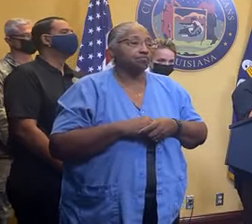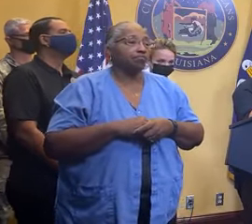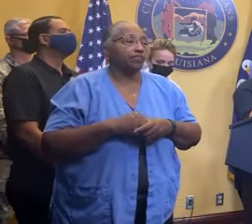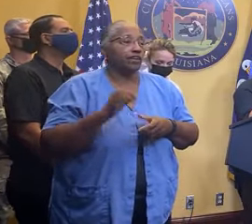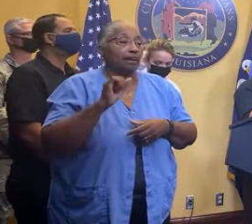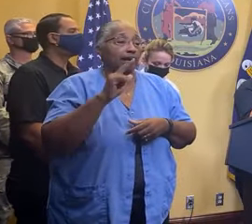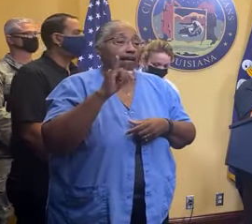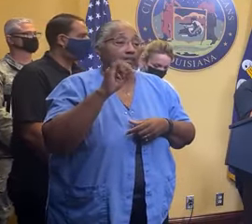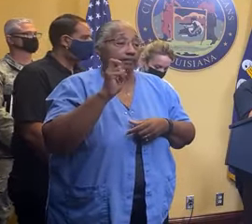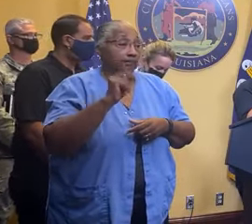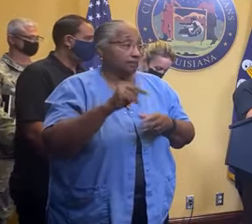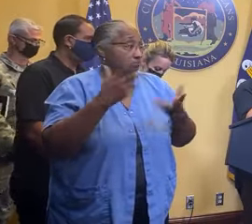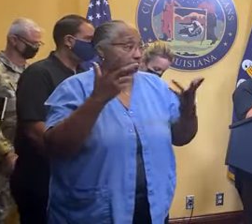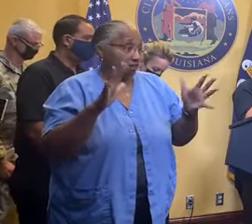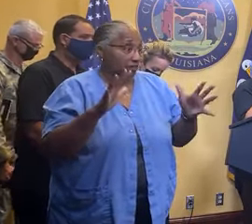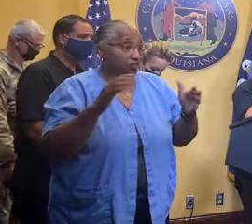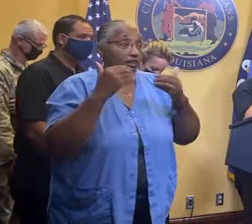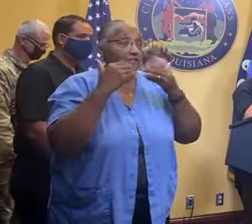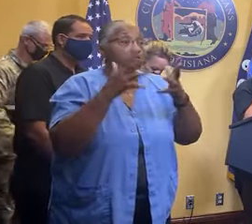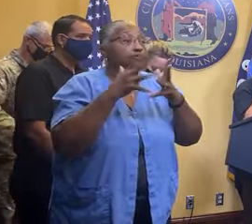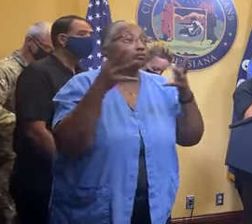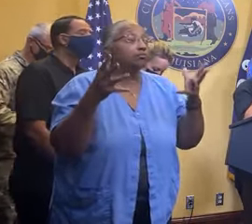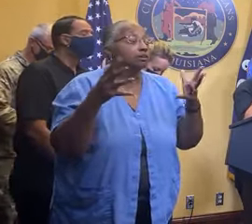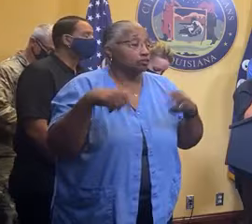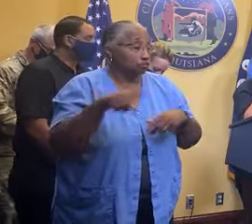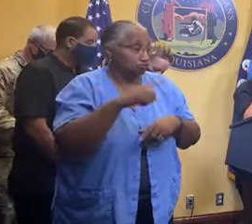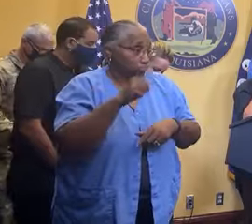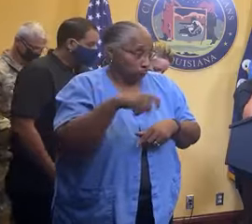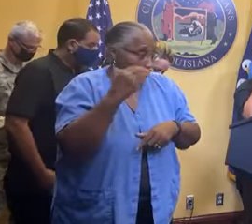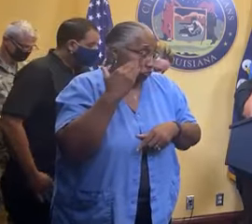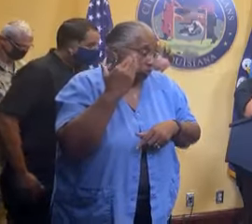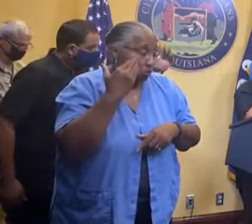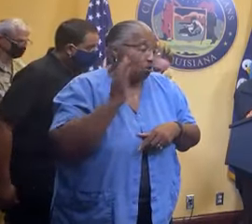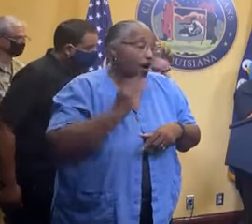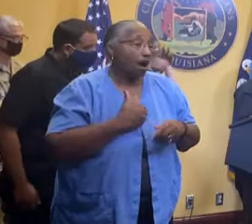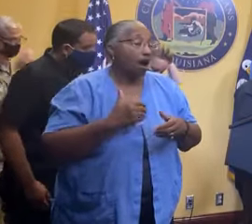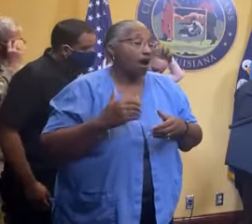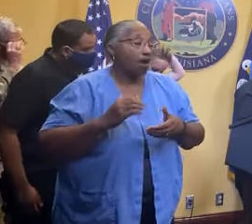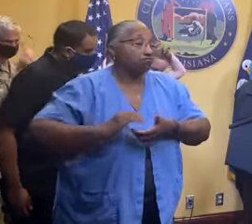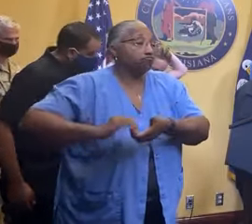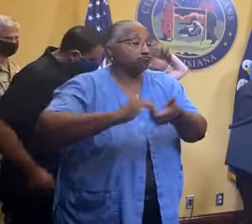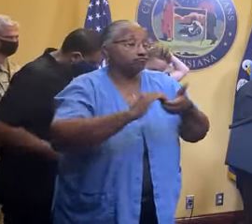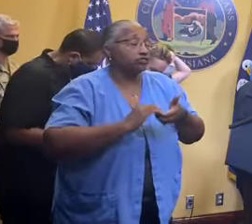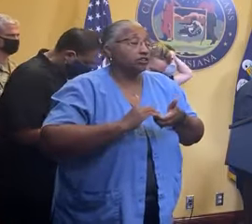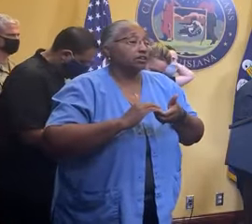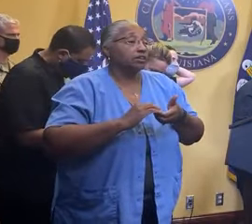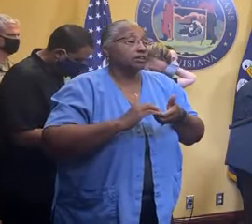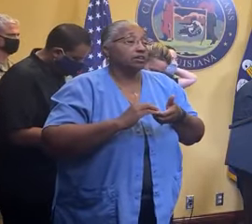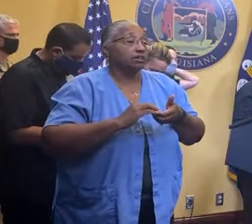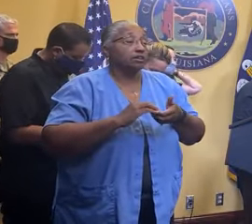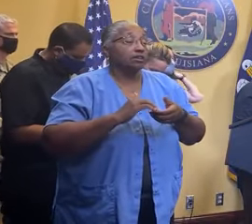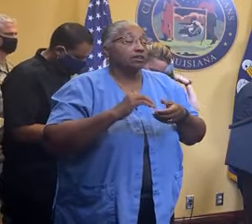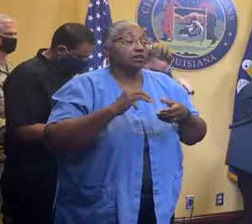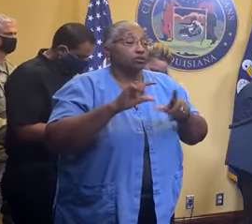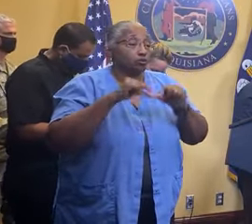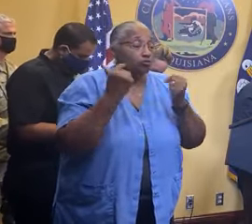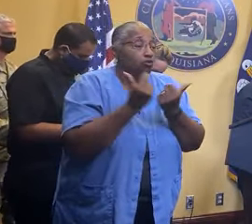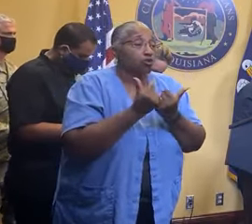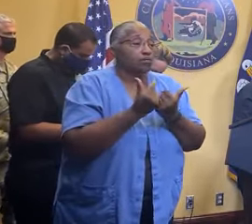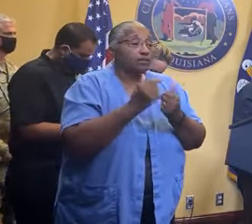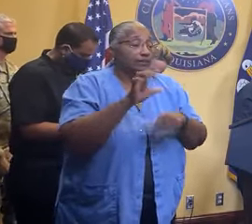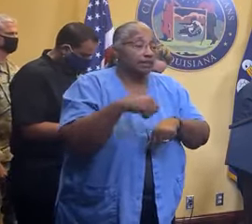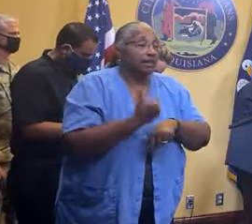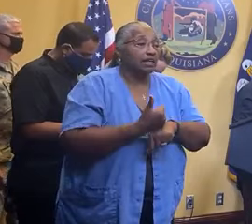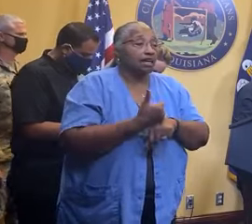Allison, that's it. Thank you all so much, and you should know that our unified command will continue to be in place. Direct communication